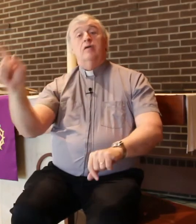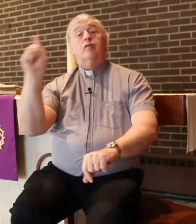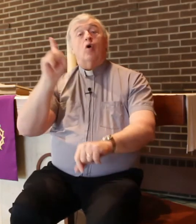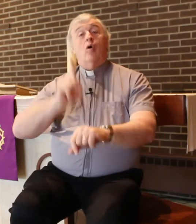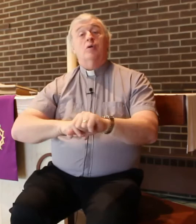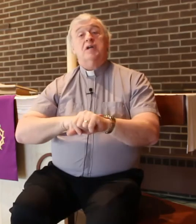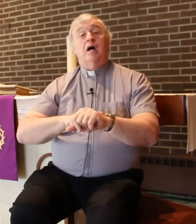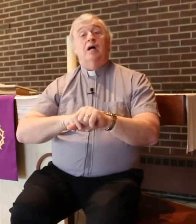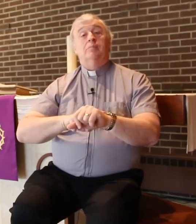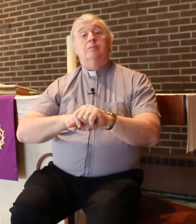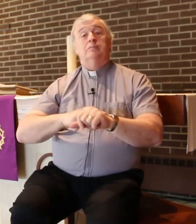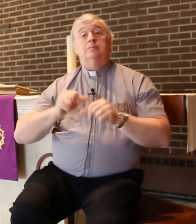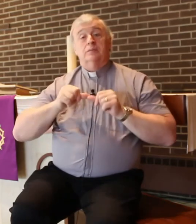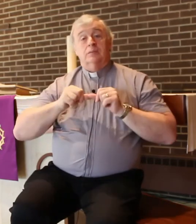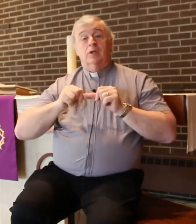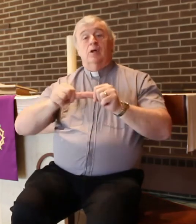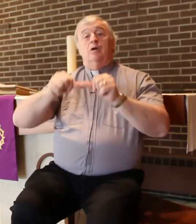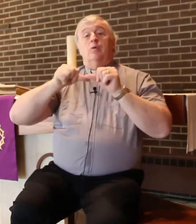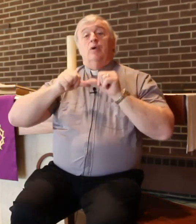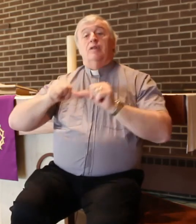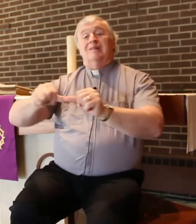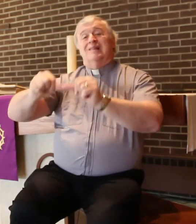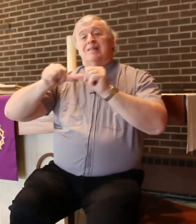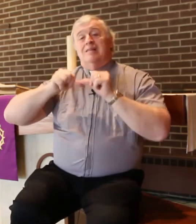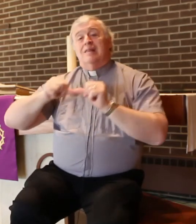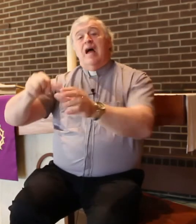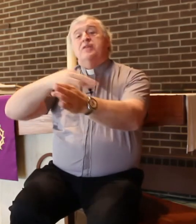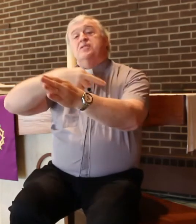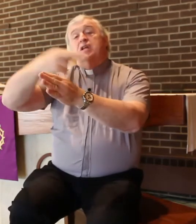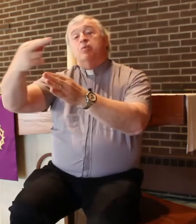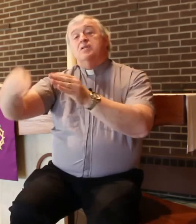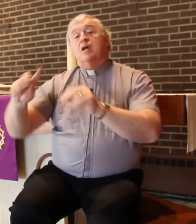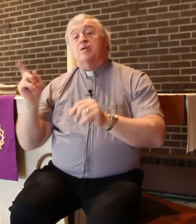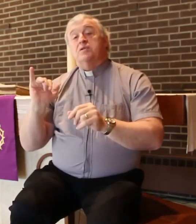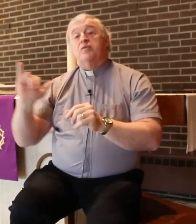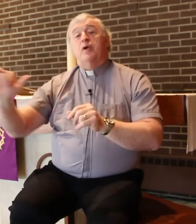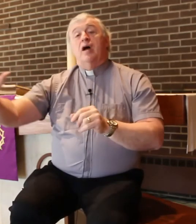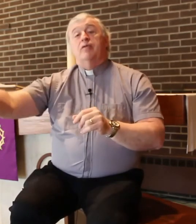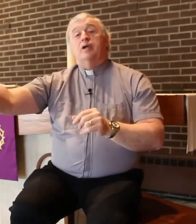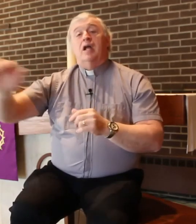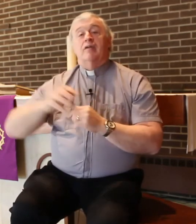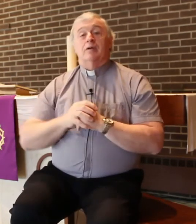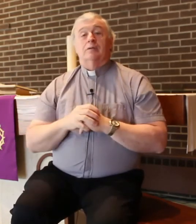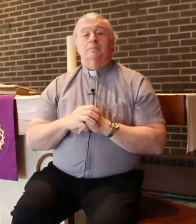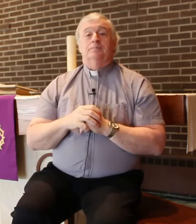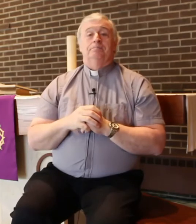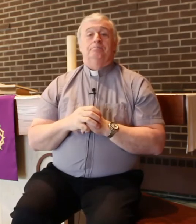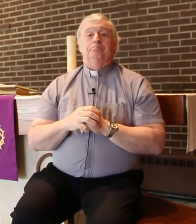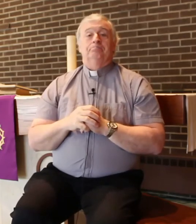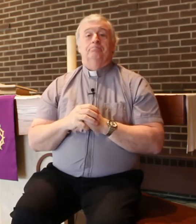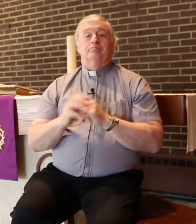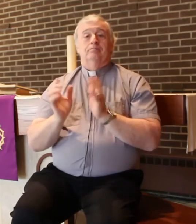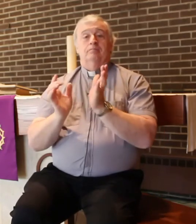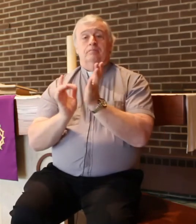for all time, with lasting results forever and ever.